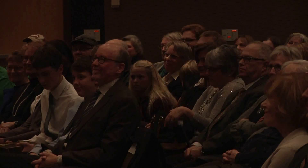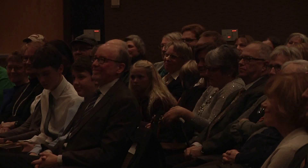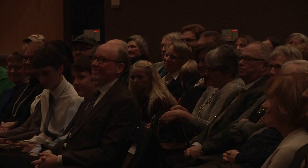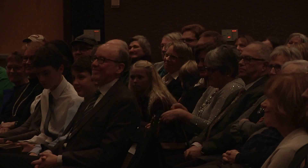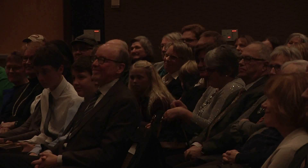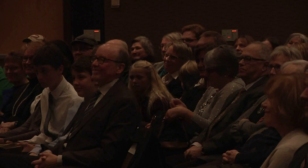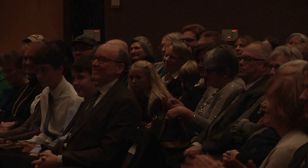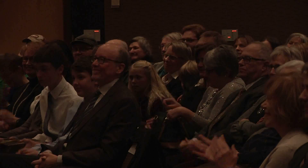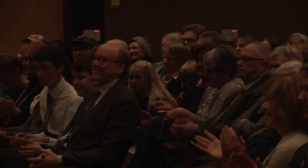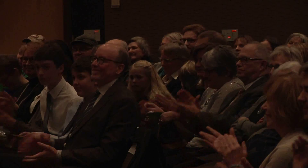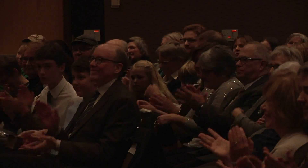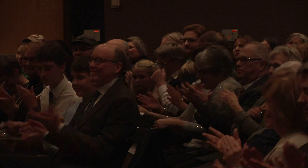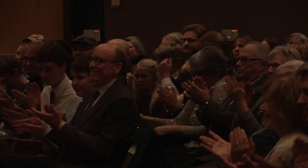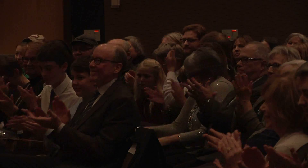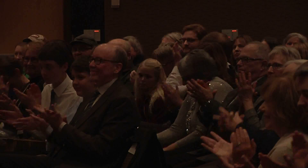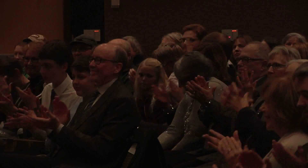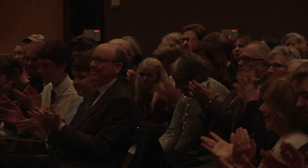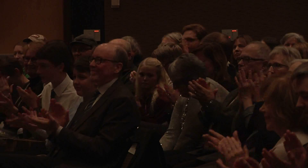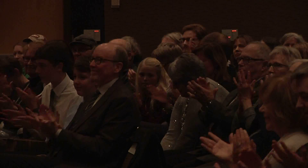us.